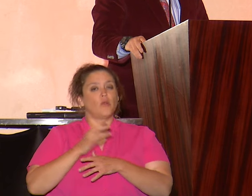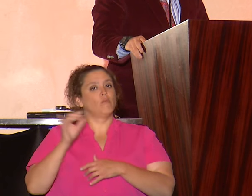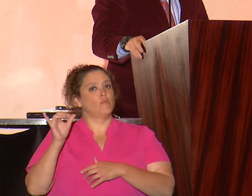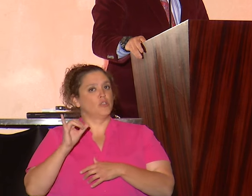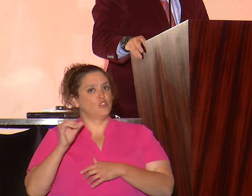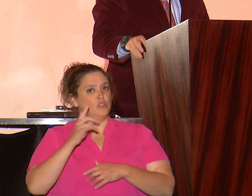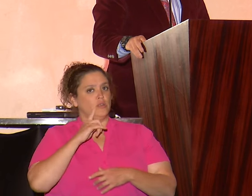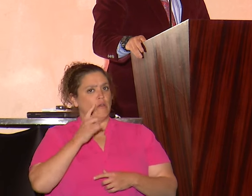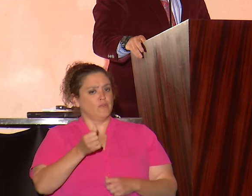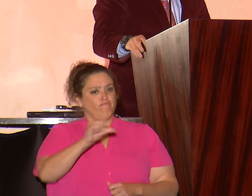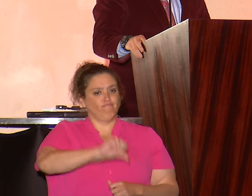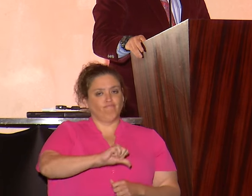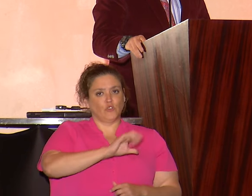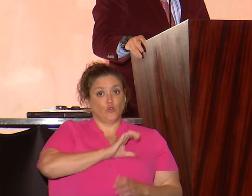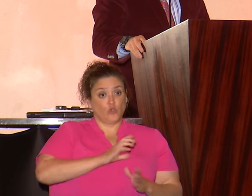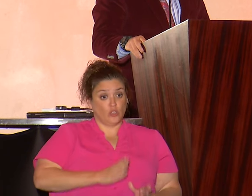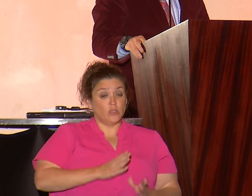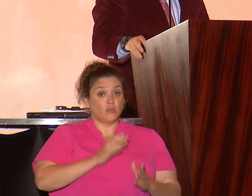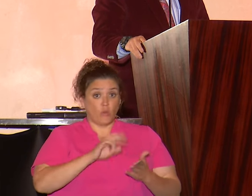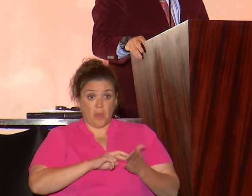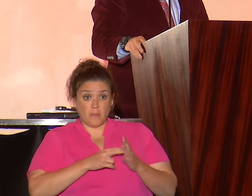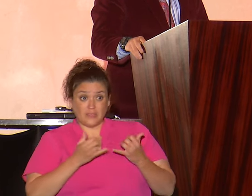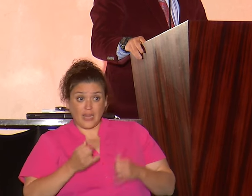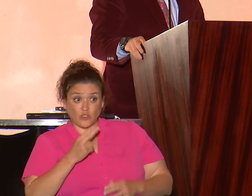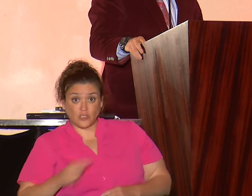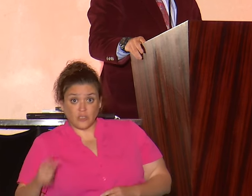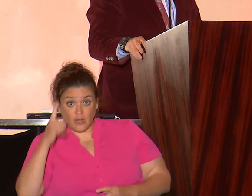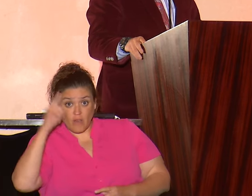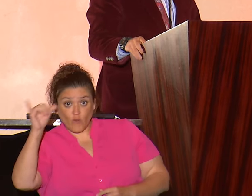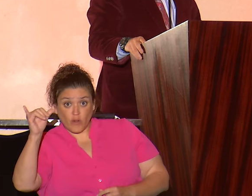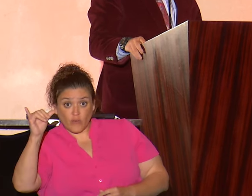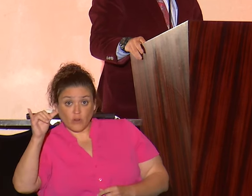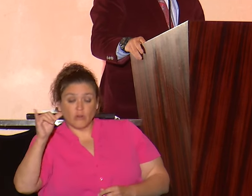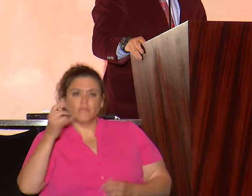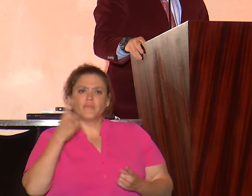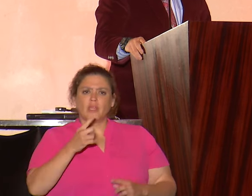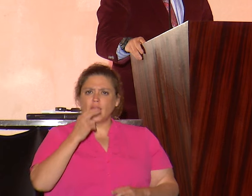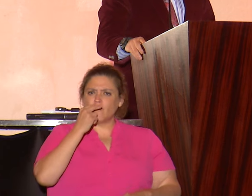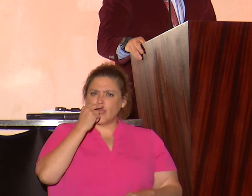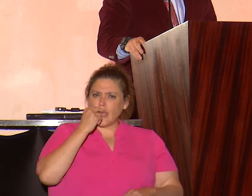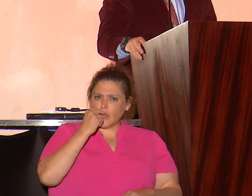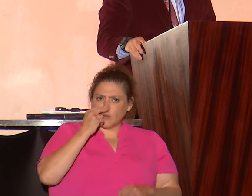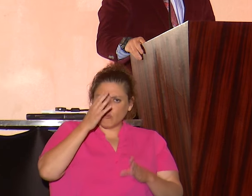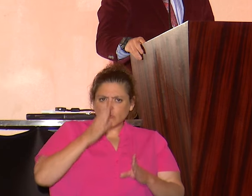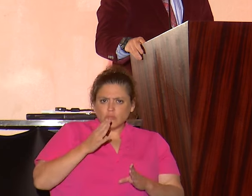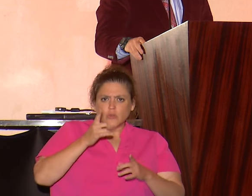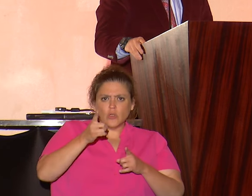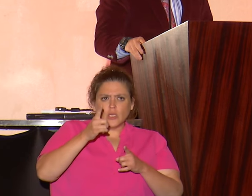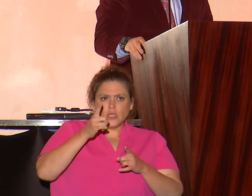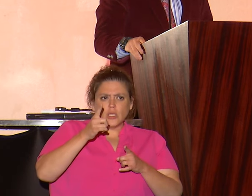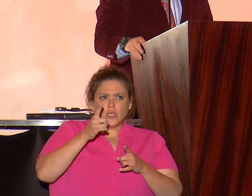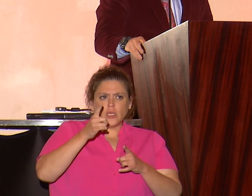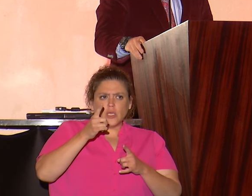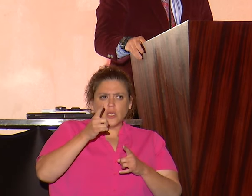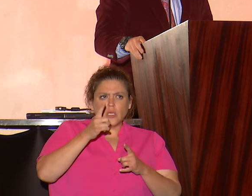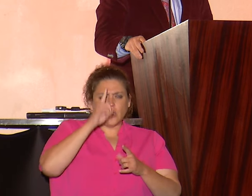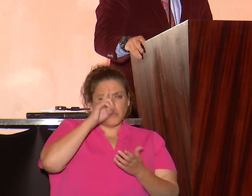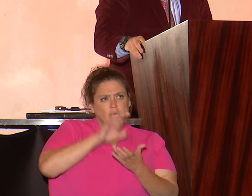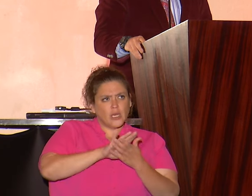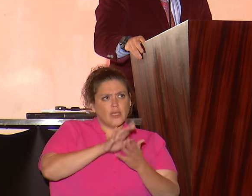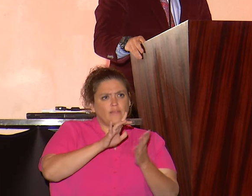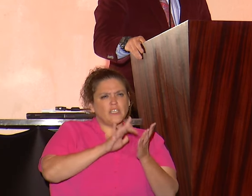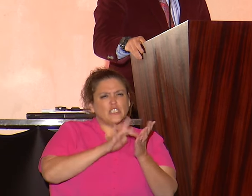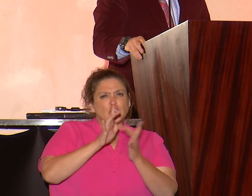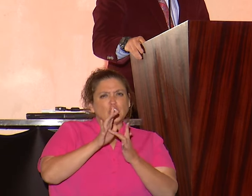Christianity? Is she now in hell forever? If Hitler opted for Jesus sincerely, even a few minutes